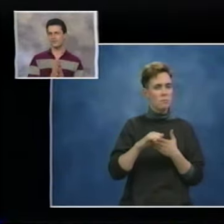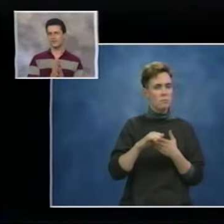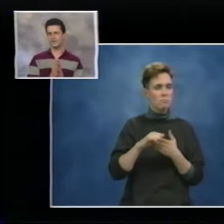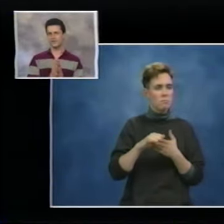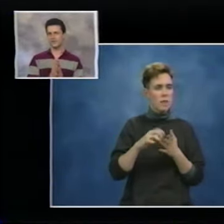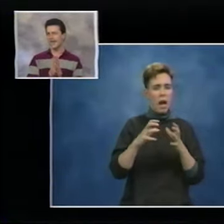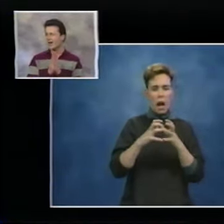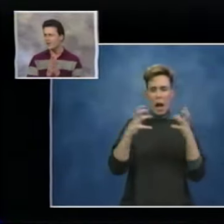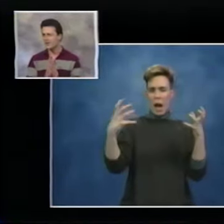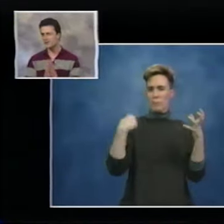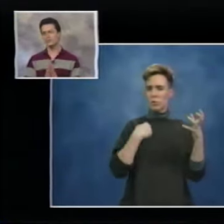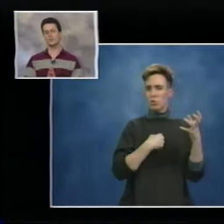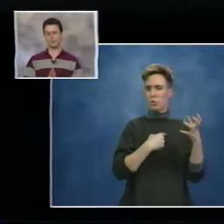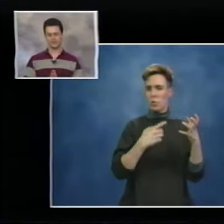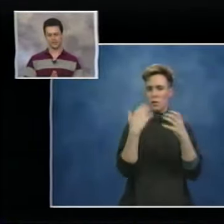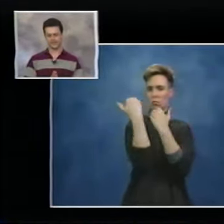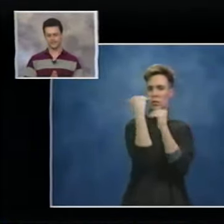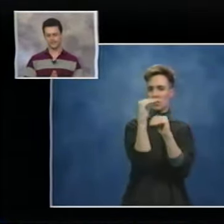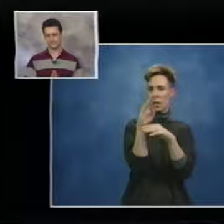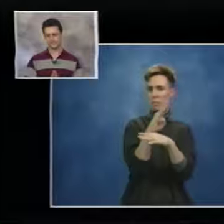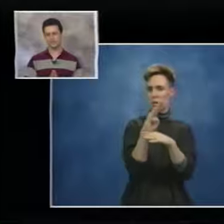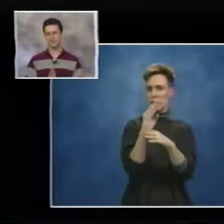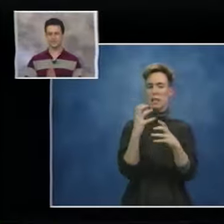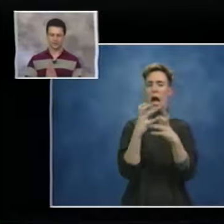restrict business? How much do we regulate?